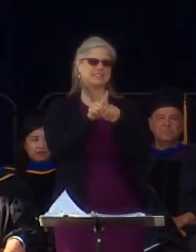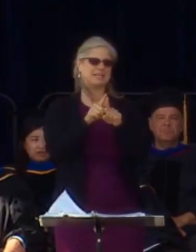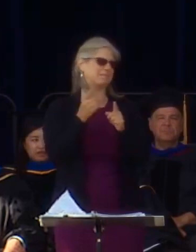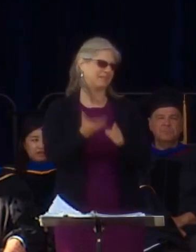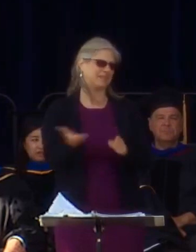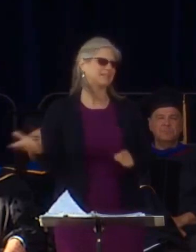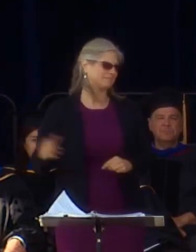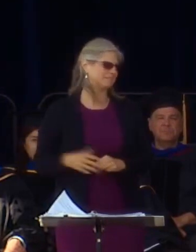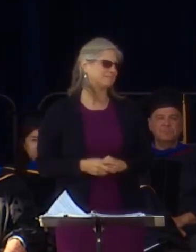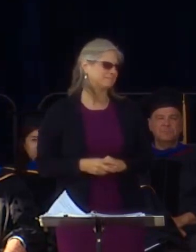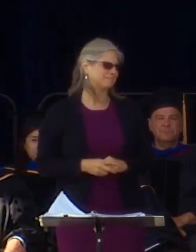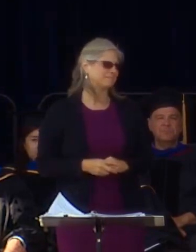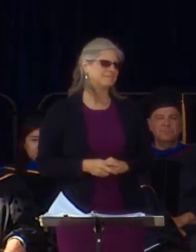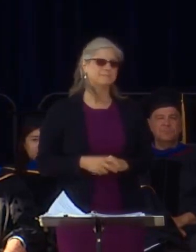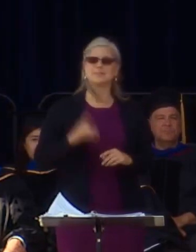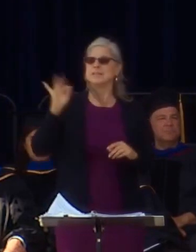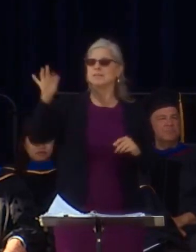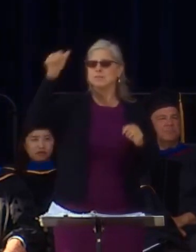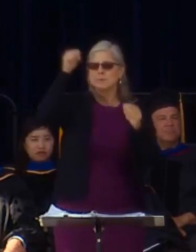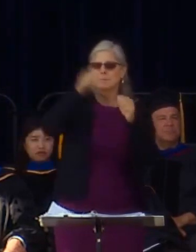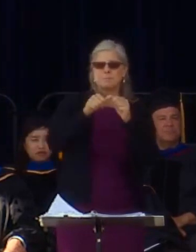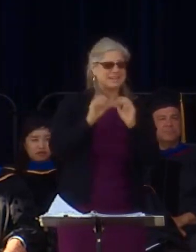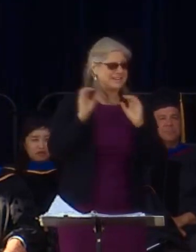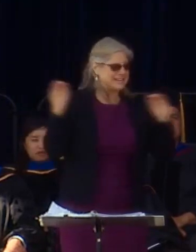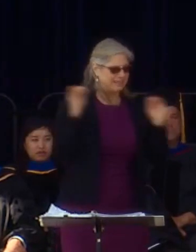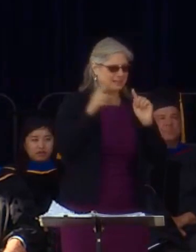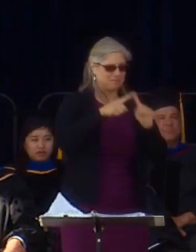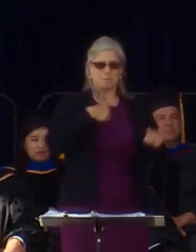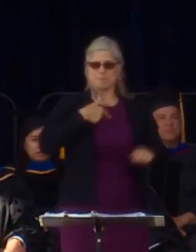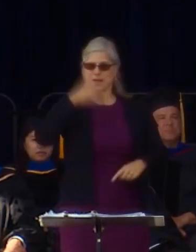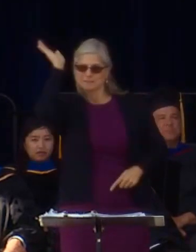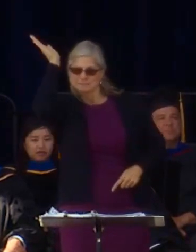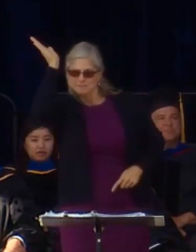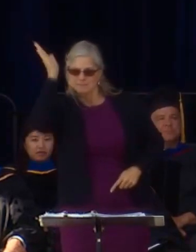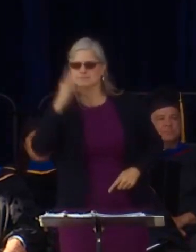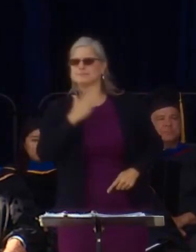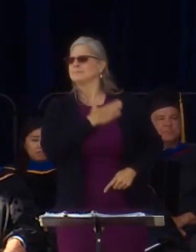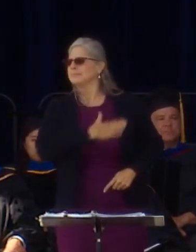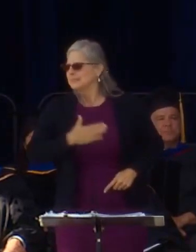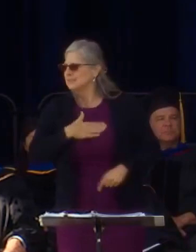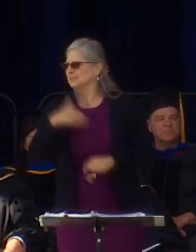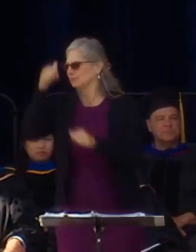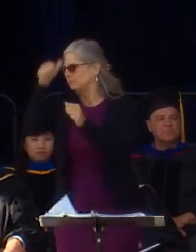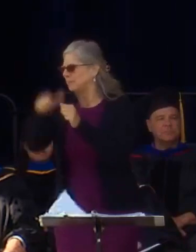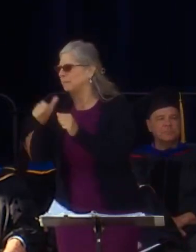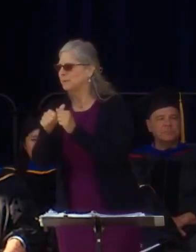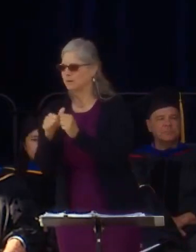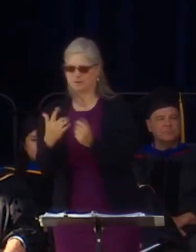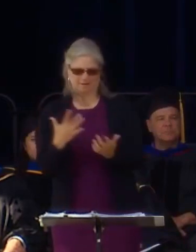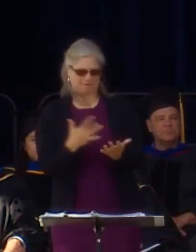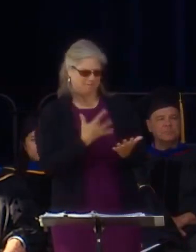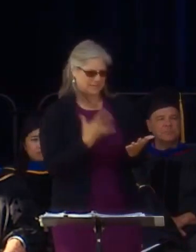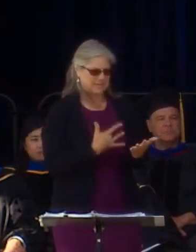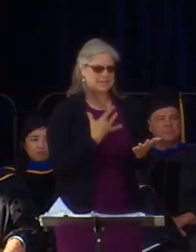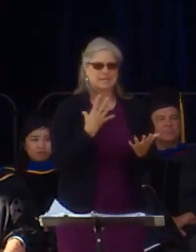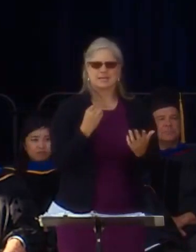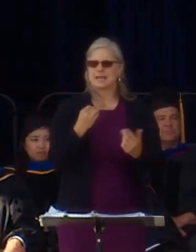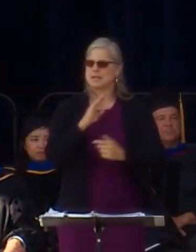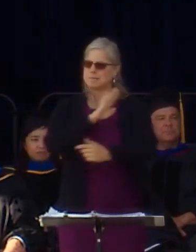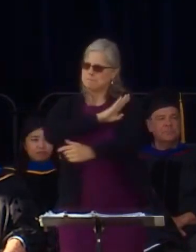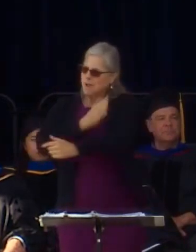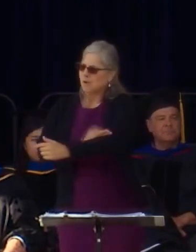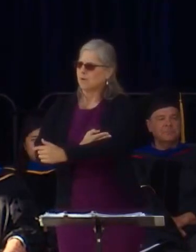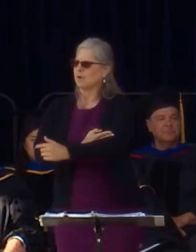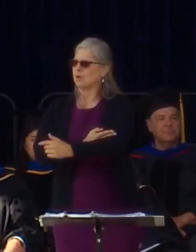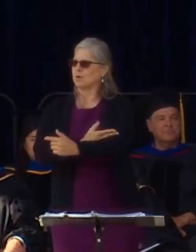too. So if you remember nothing else from me, please remember the feeling and the power